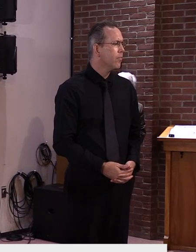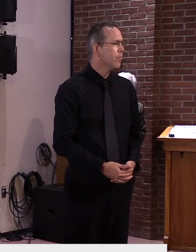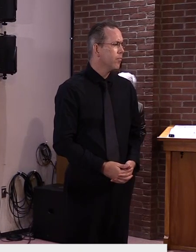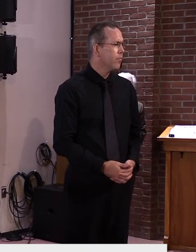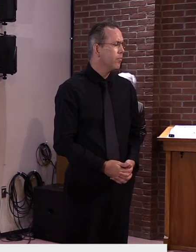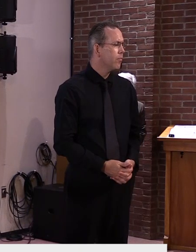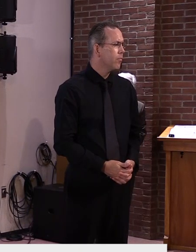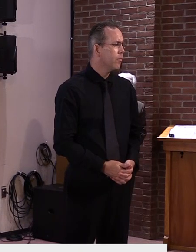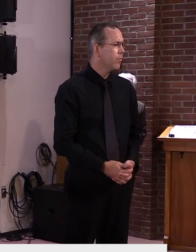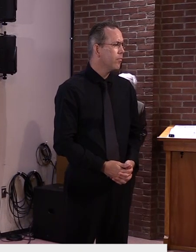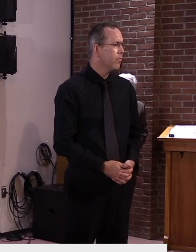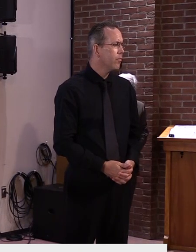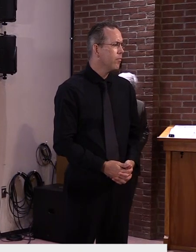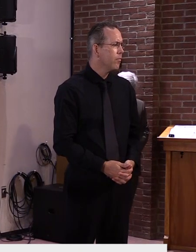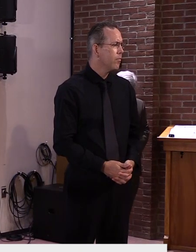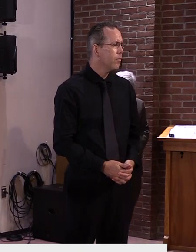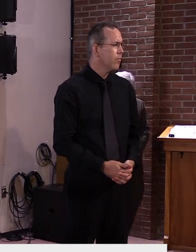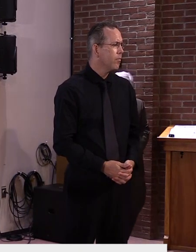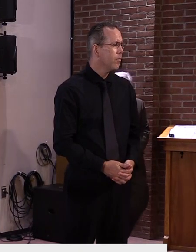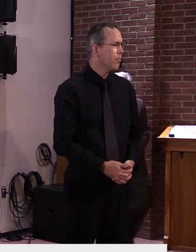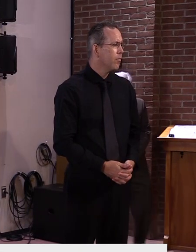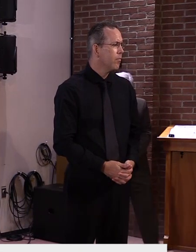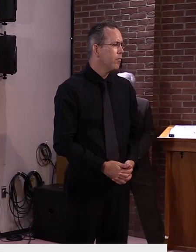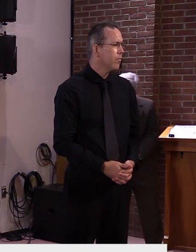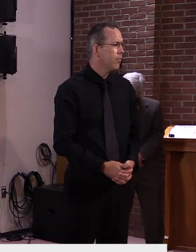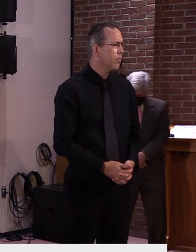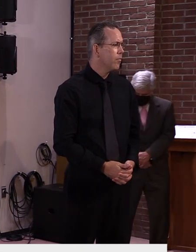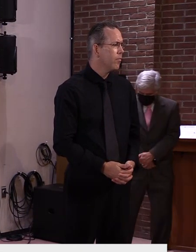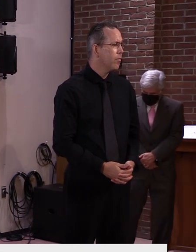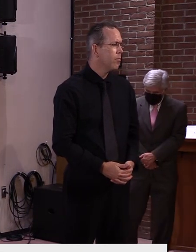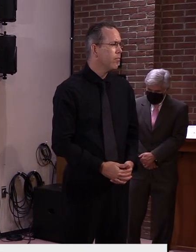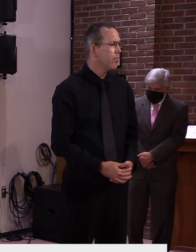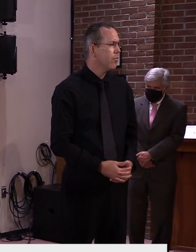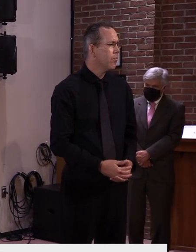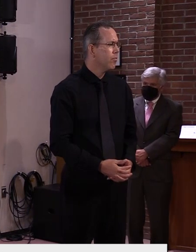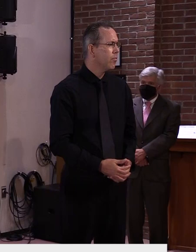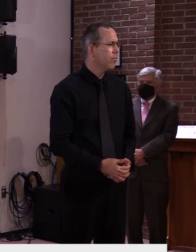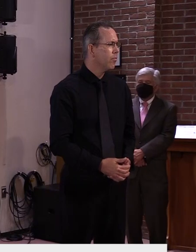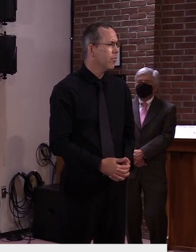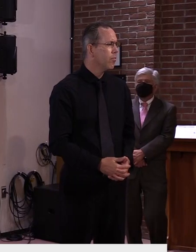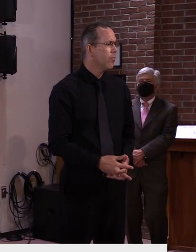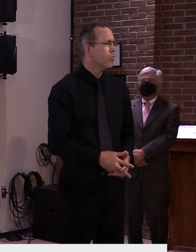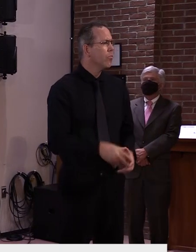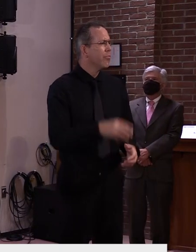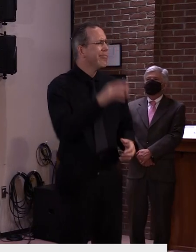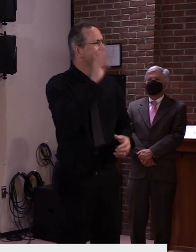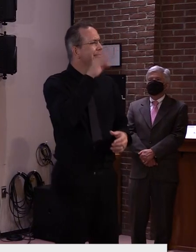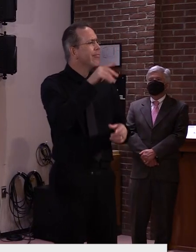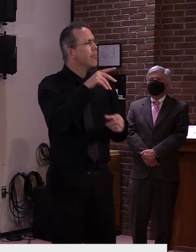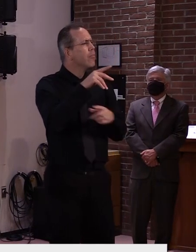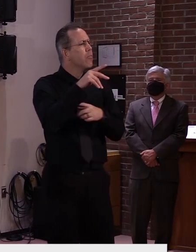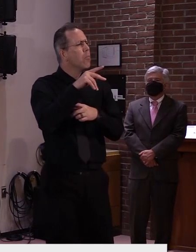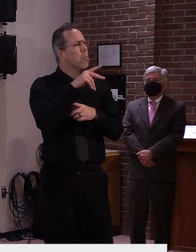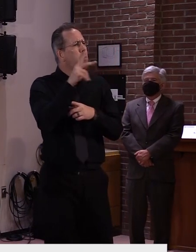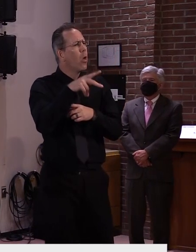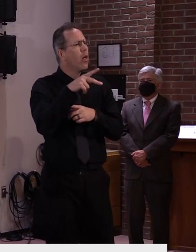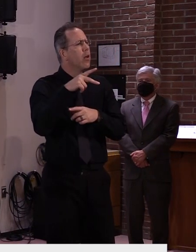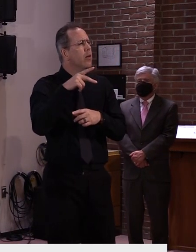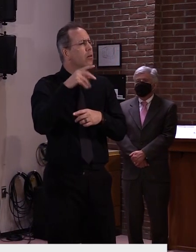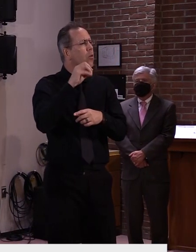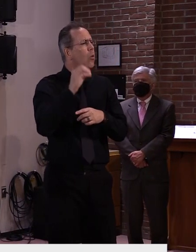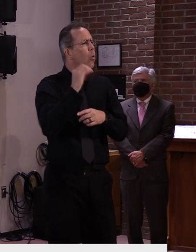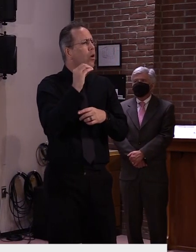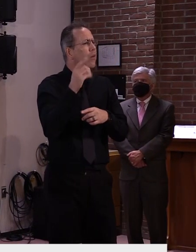are you doing, or have you done anything or any outreach or any communication with any federal agencies to make sure that there's not